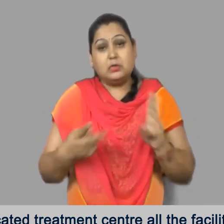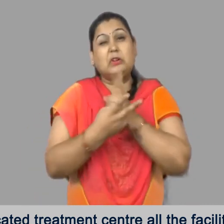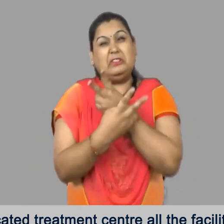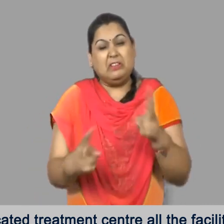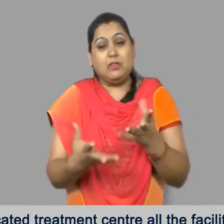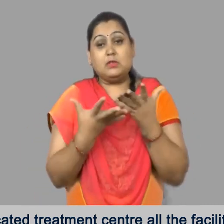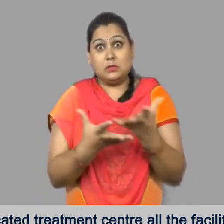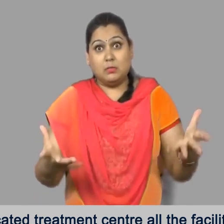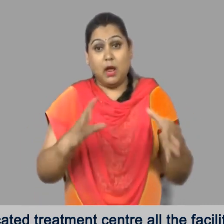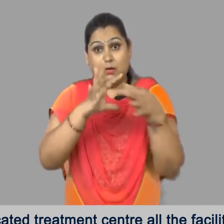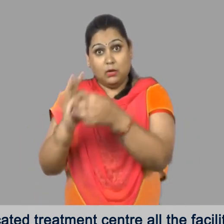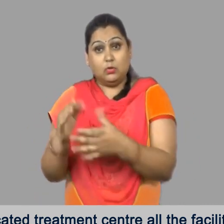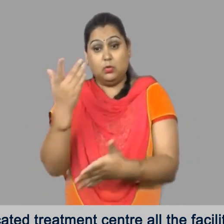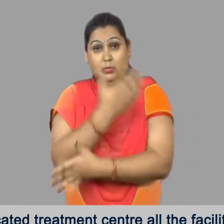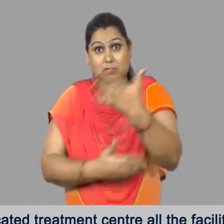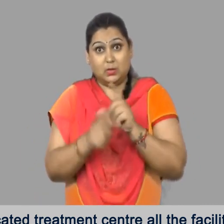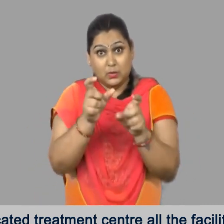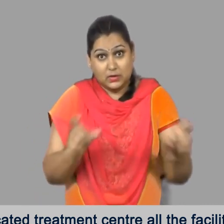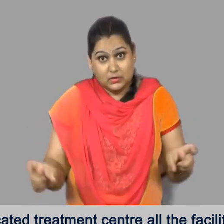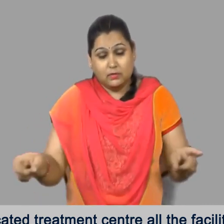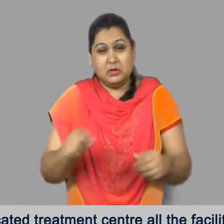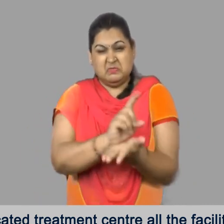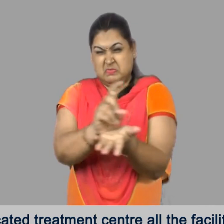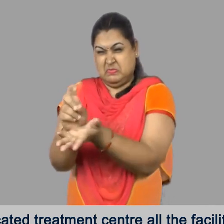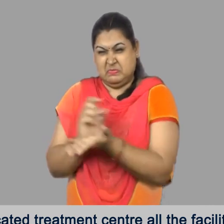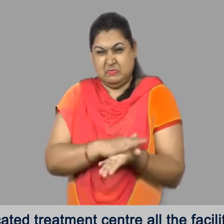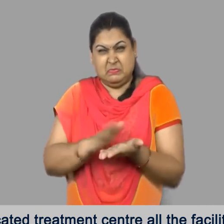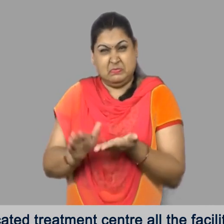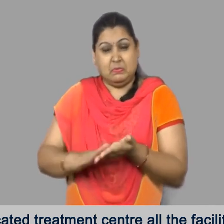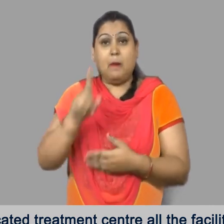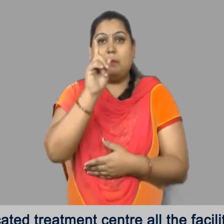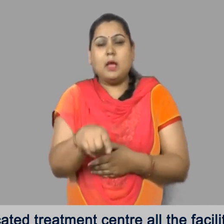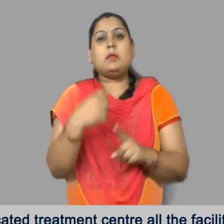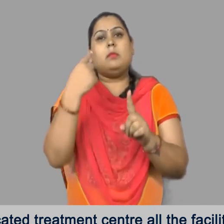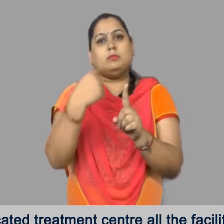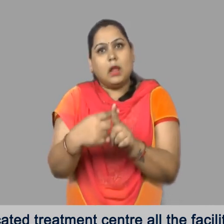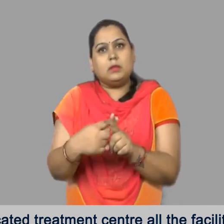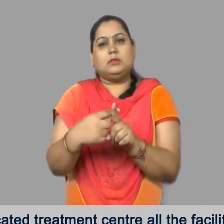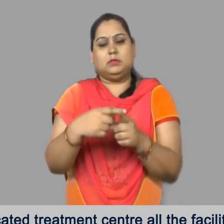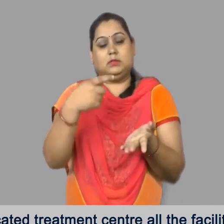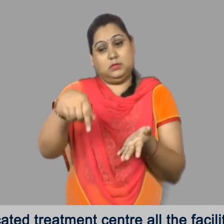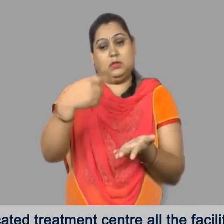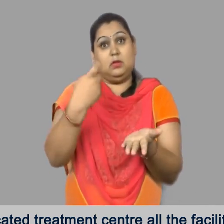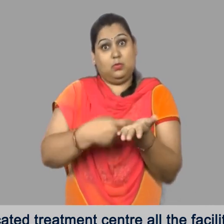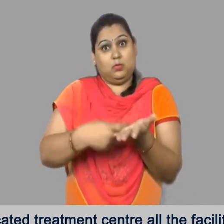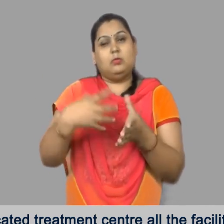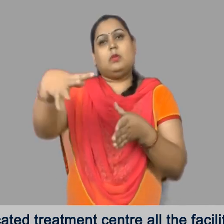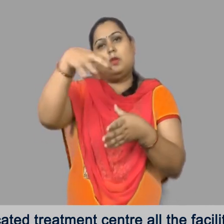crutches, wheelchair, and other equipments of PWDs should also be sanitized and